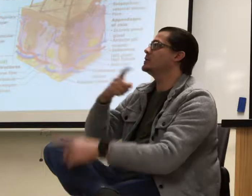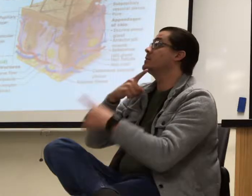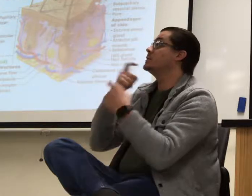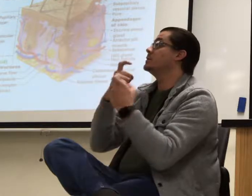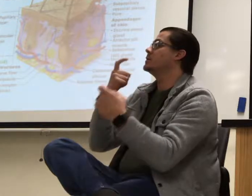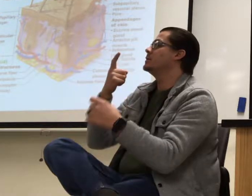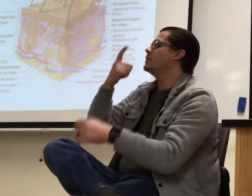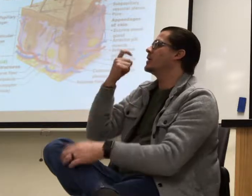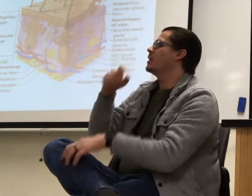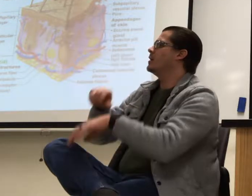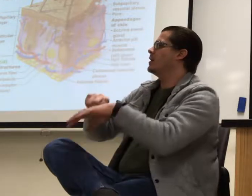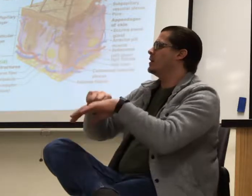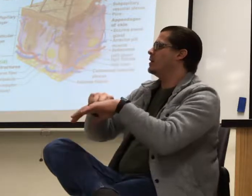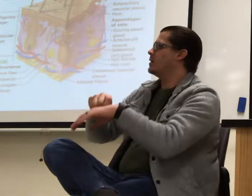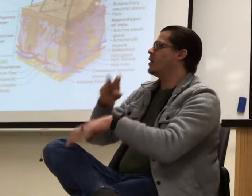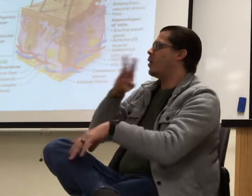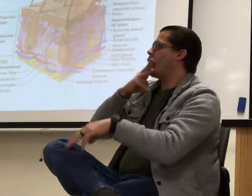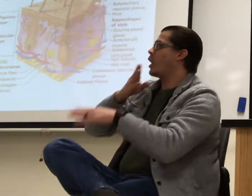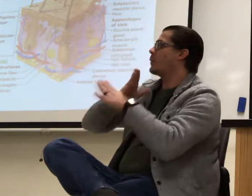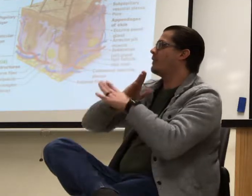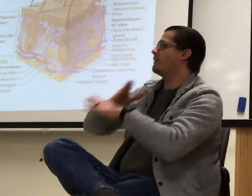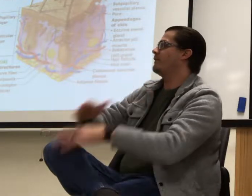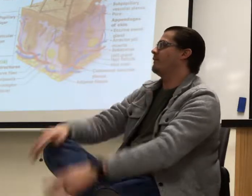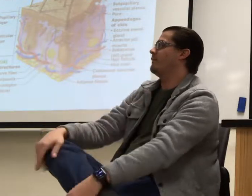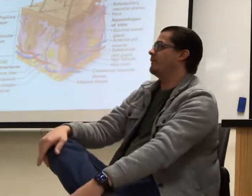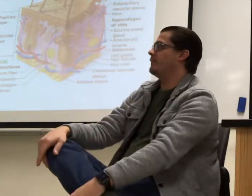because the keratin is waterproof.